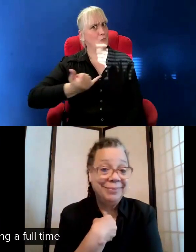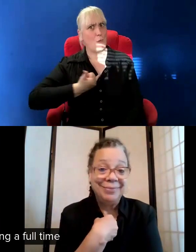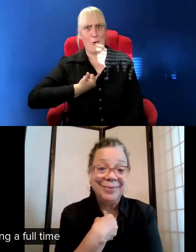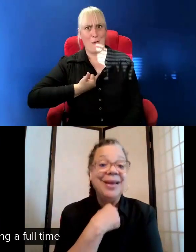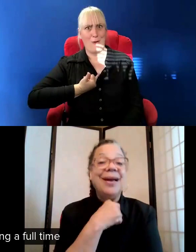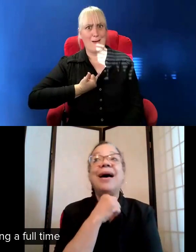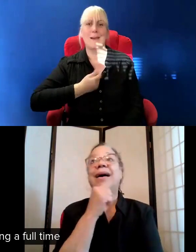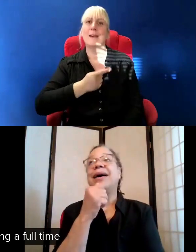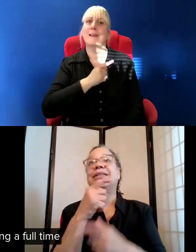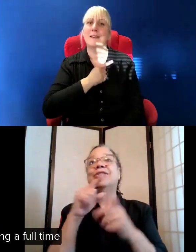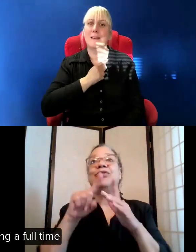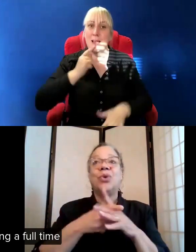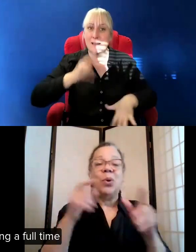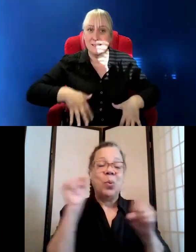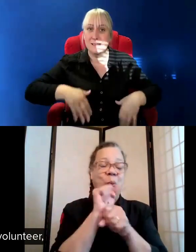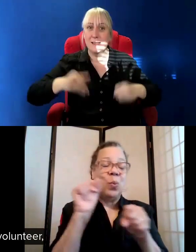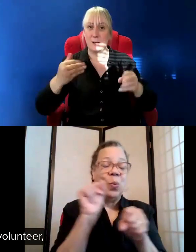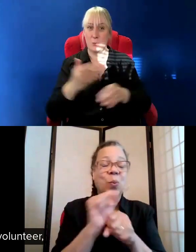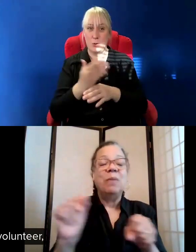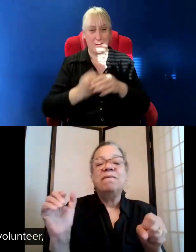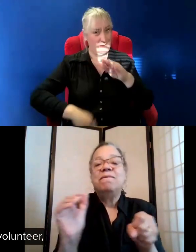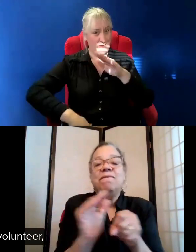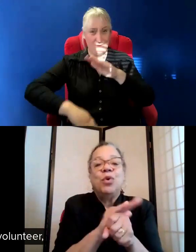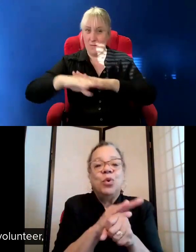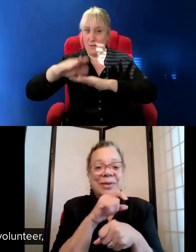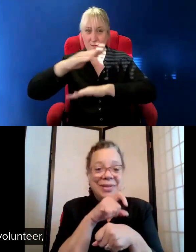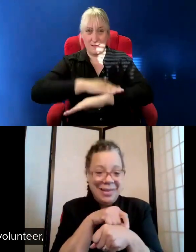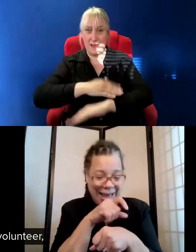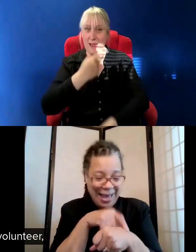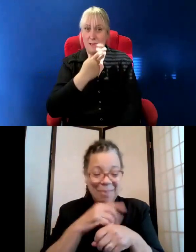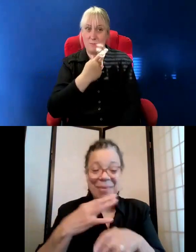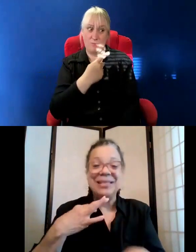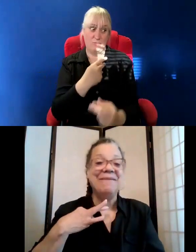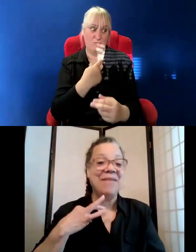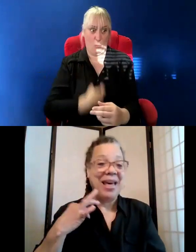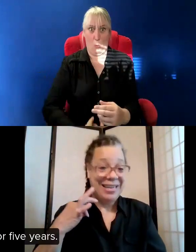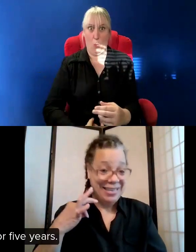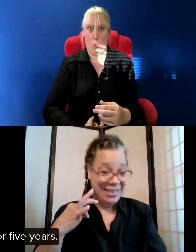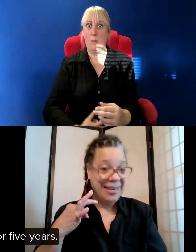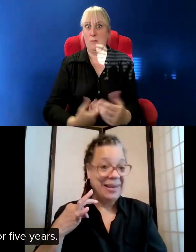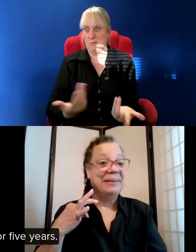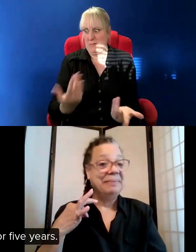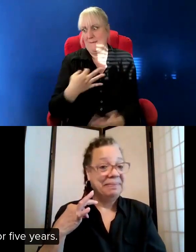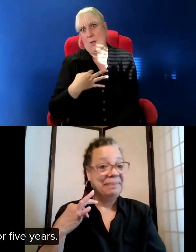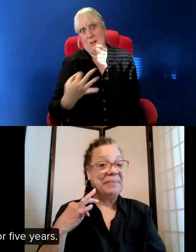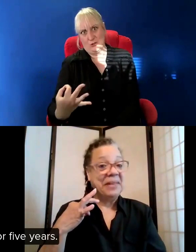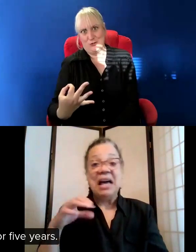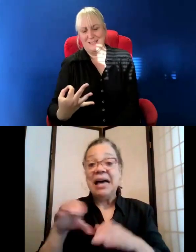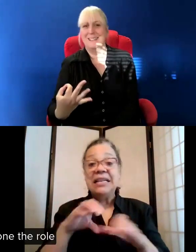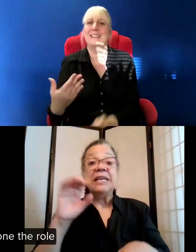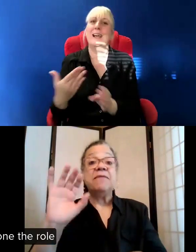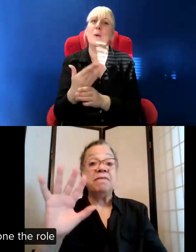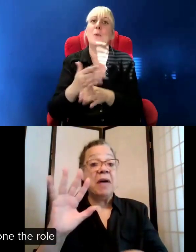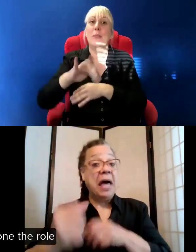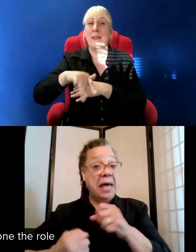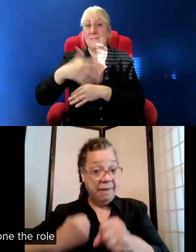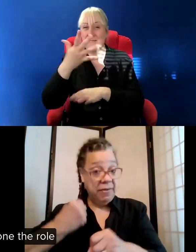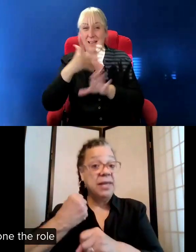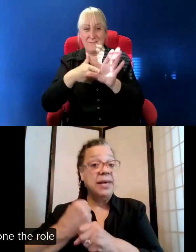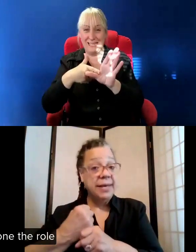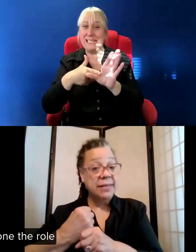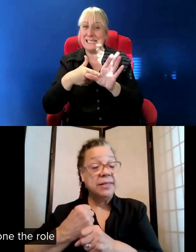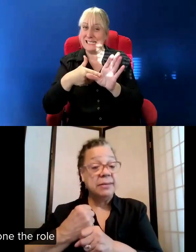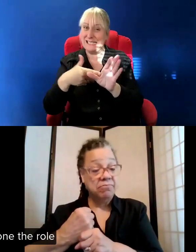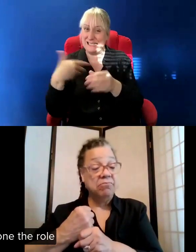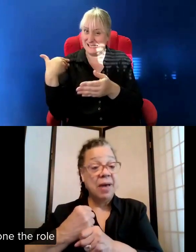and started working a full-time role as a volunteer, which I did for 5 years. And I think